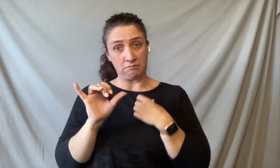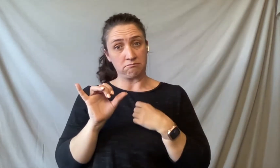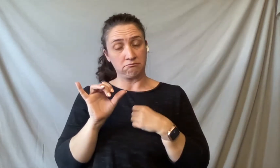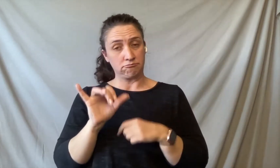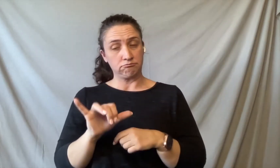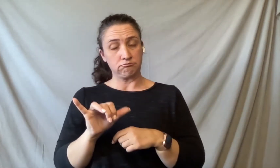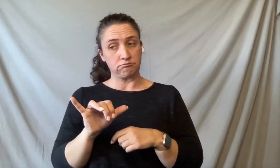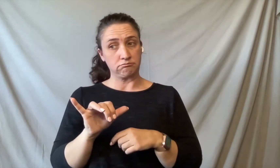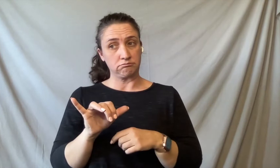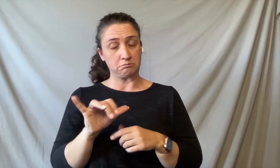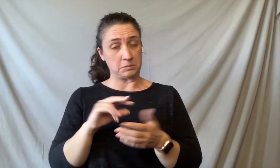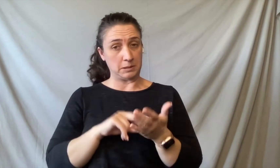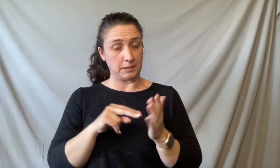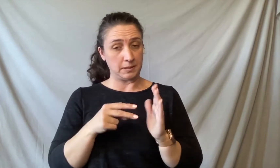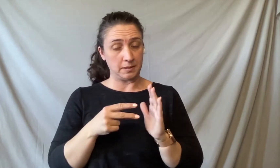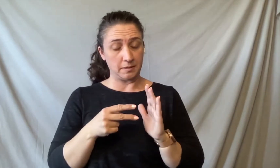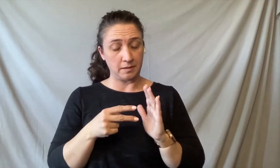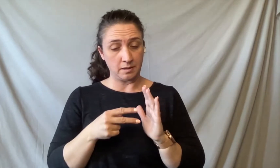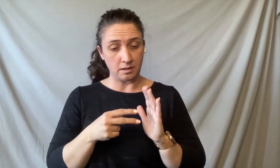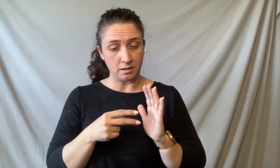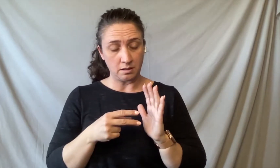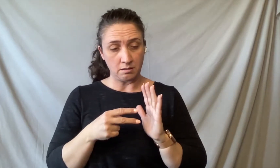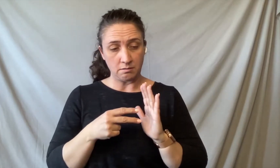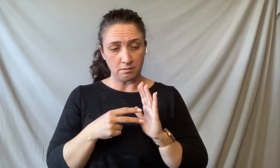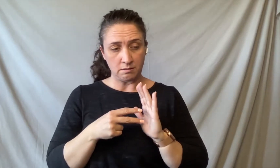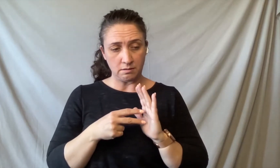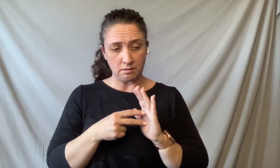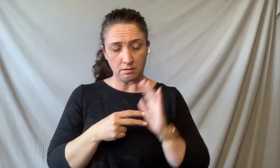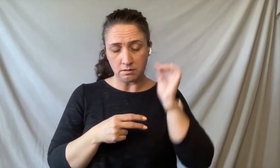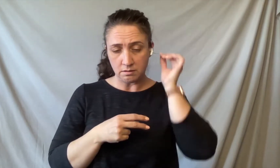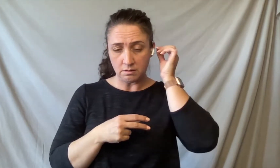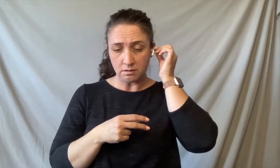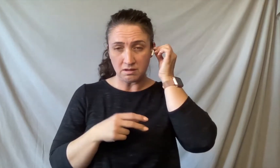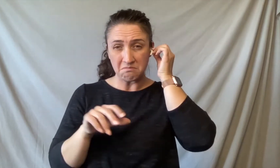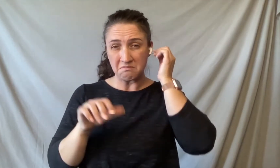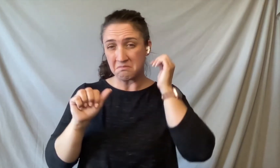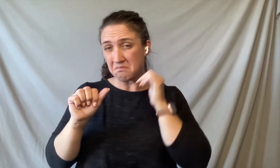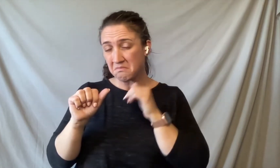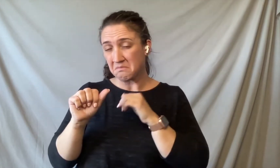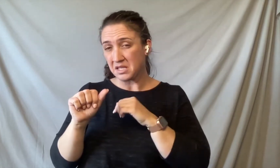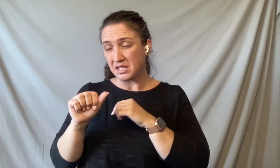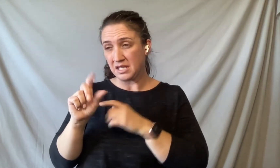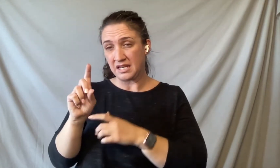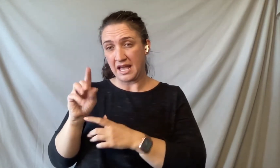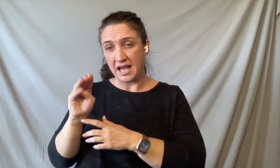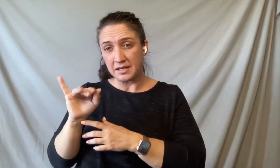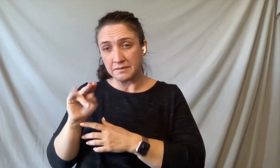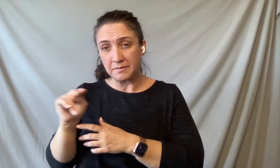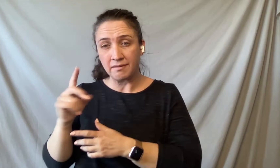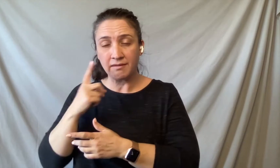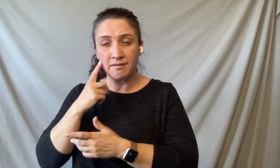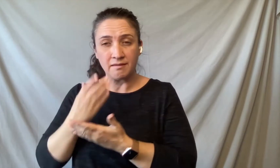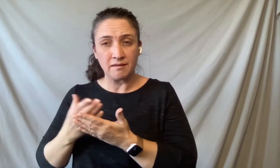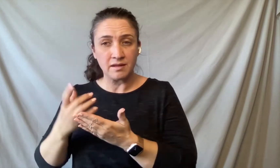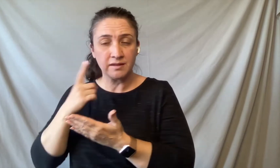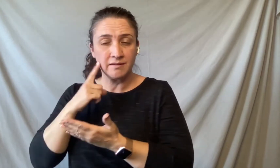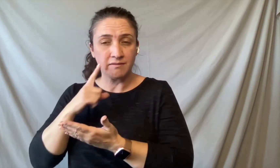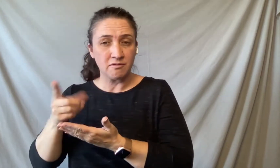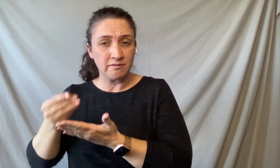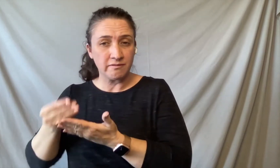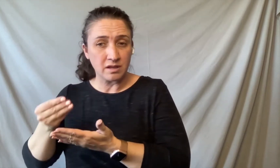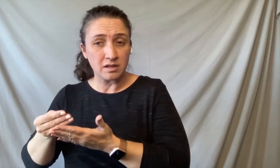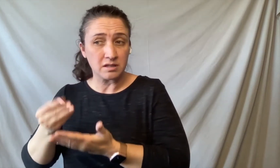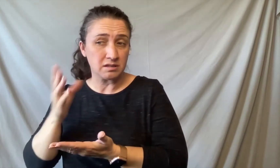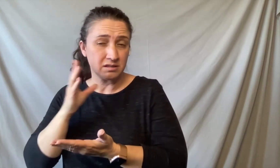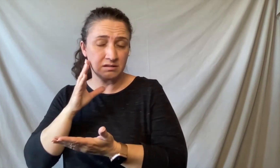place where we would park money, or is that maybe administrative backbone for funds that might otherwise be available.